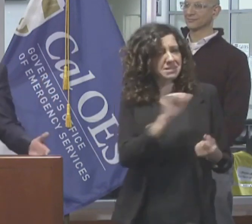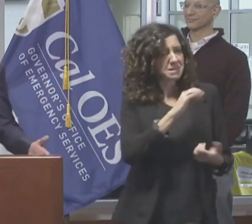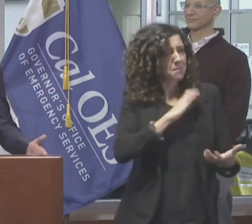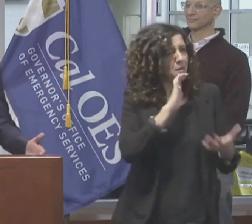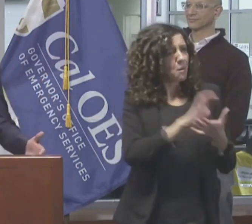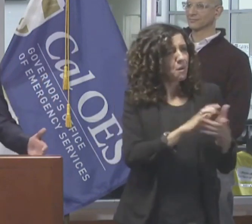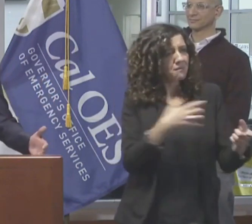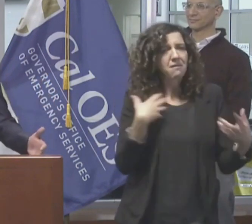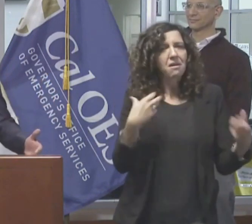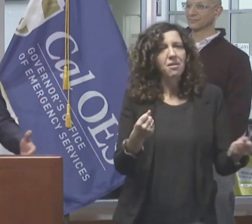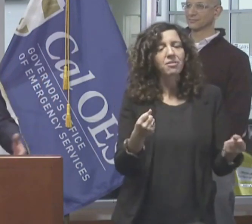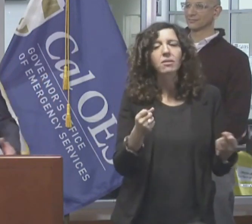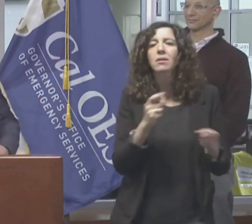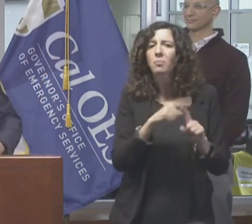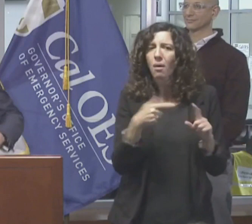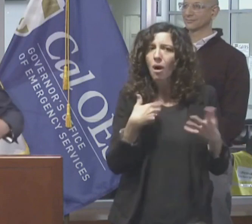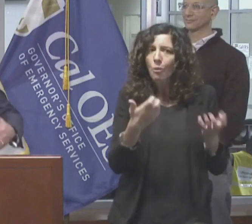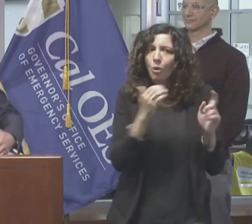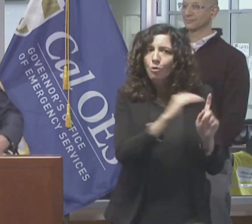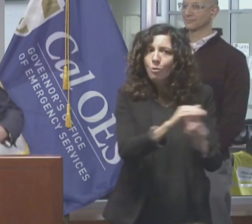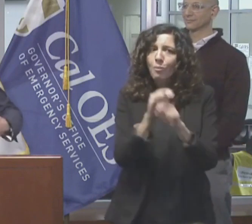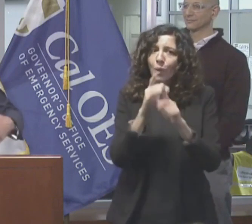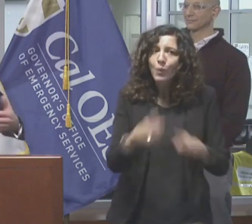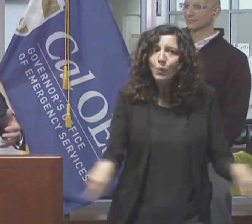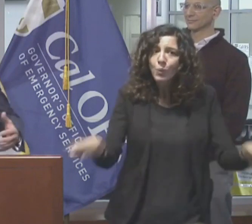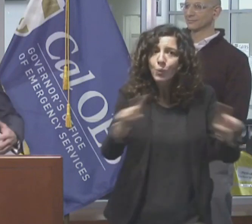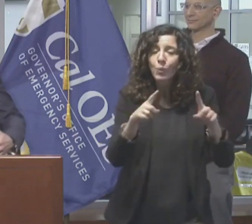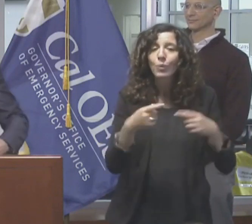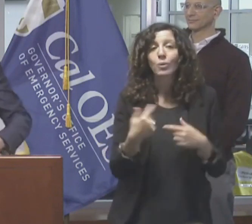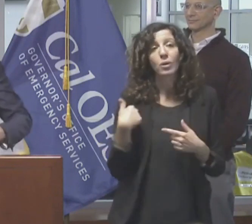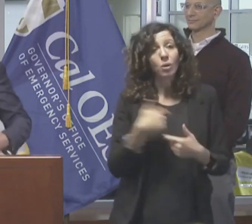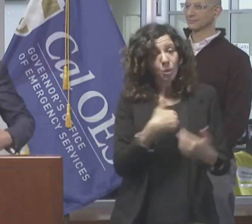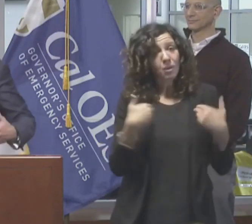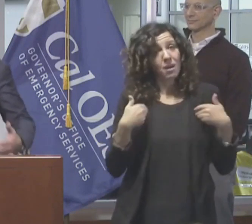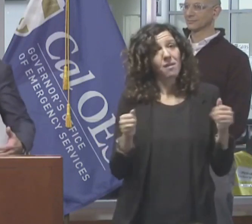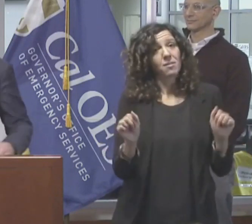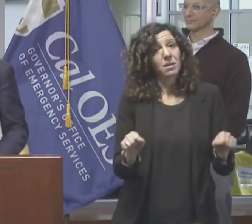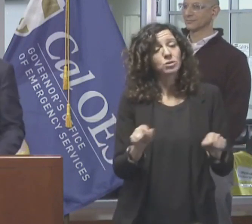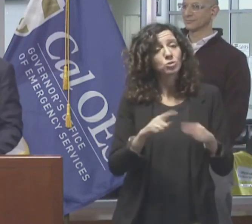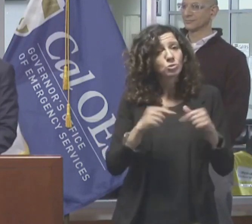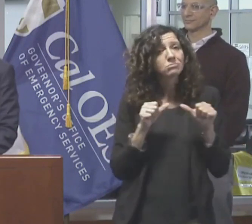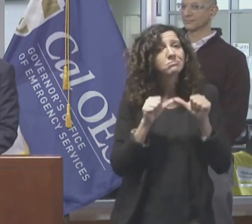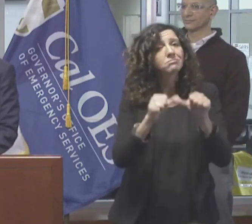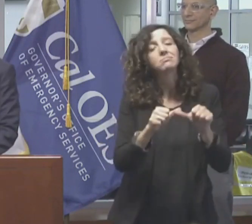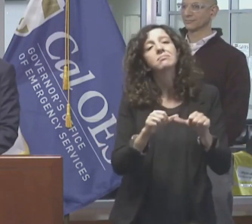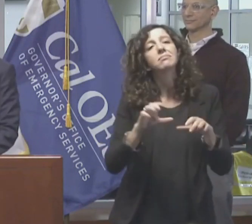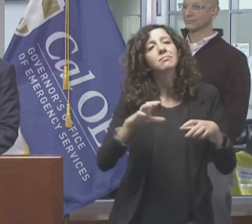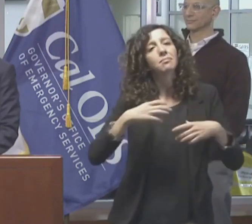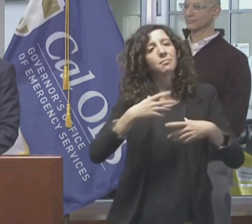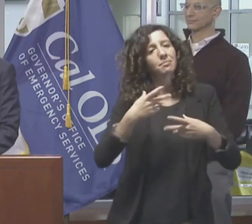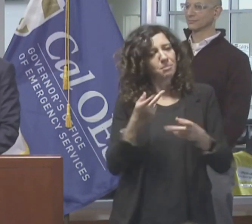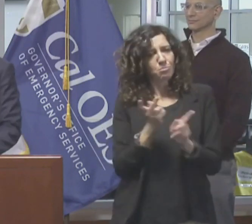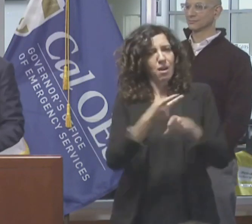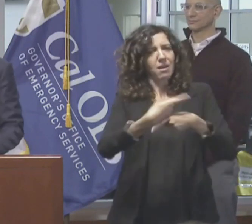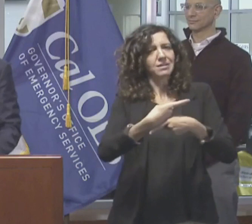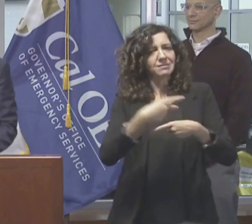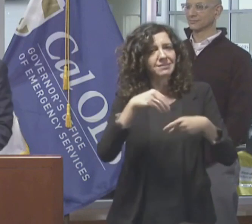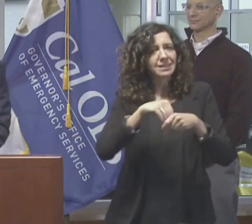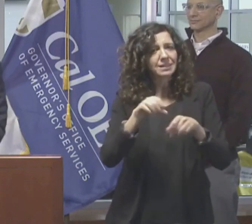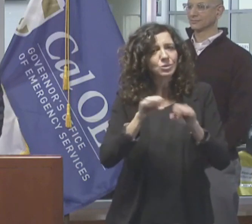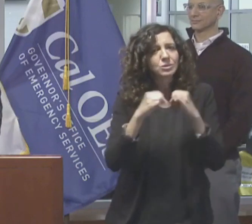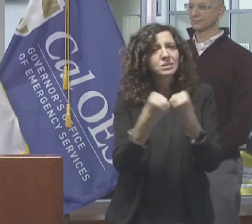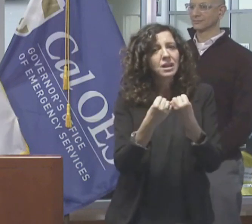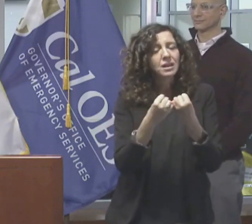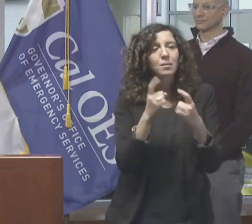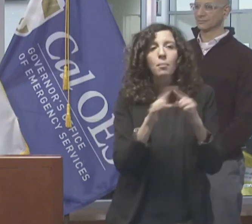another reminder that we have the capacity to still be productive in this society, but we need to